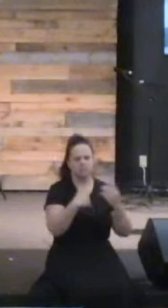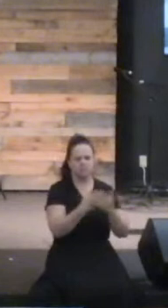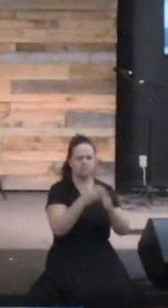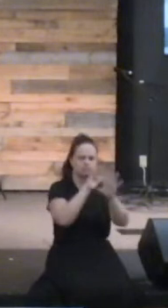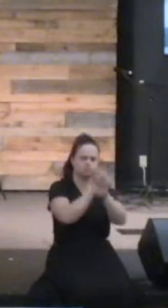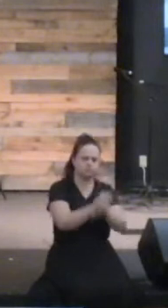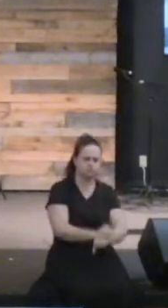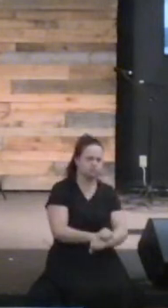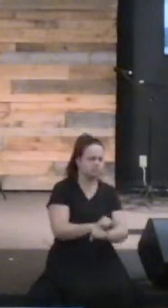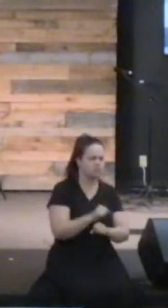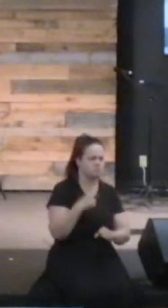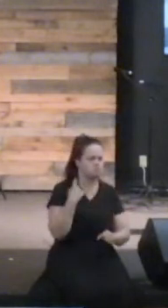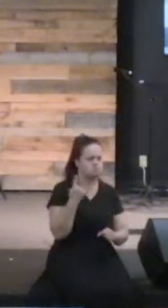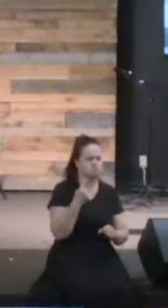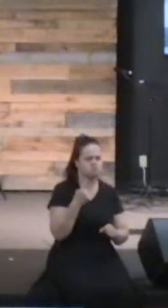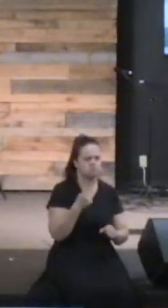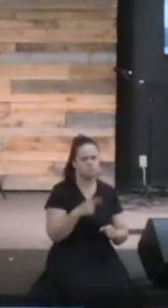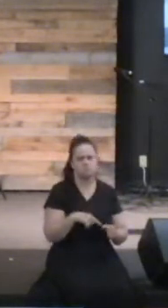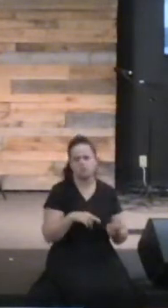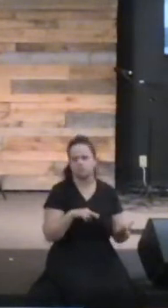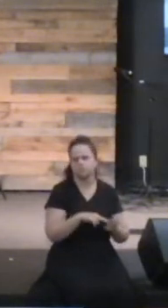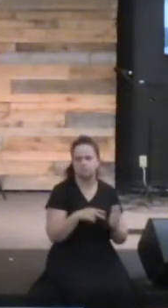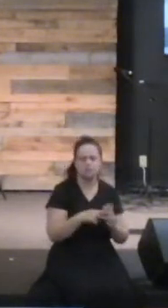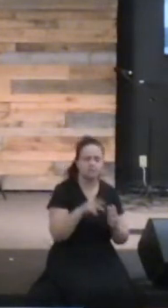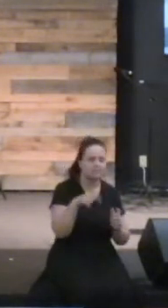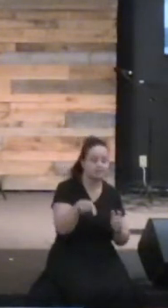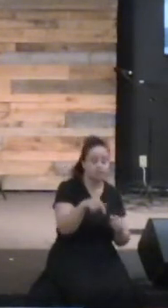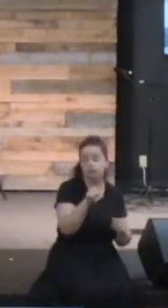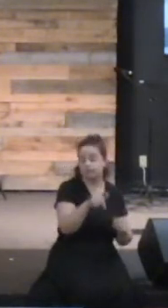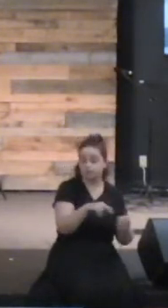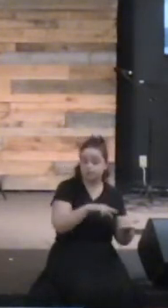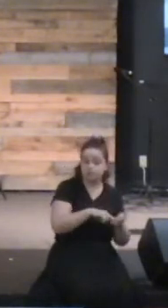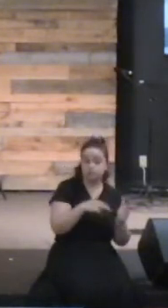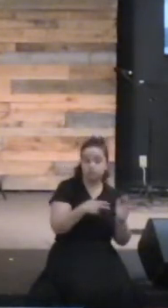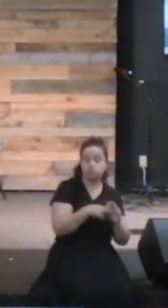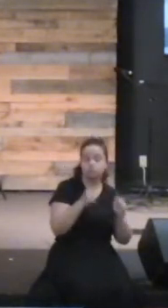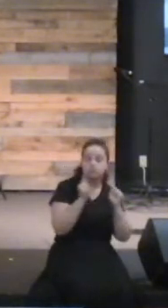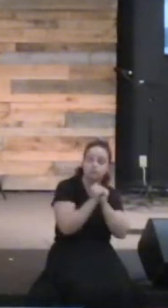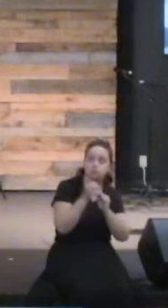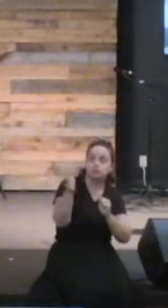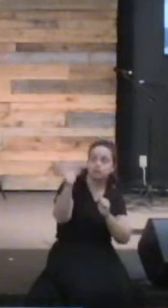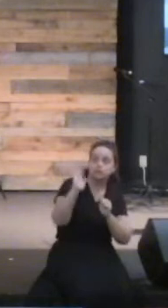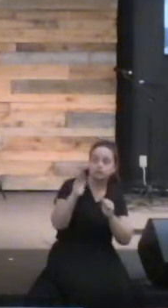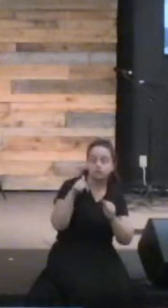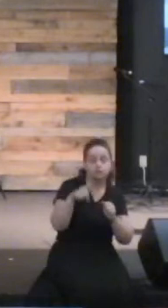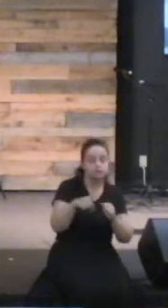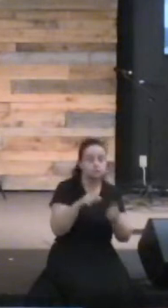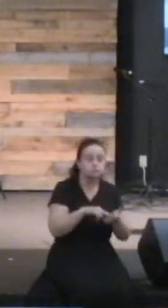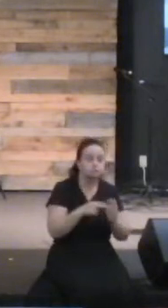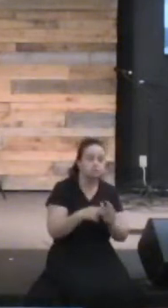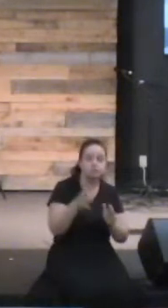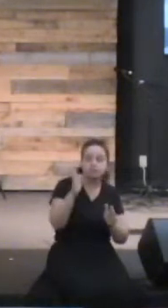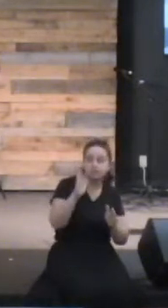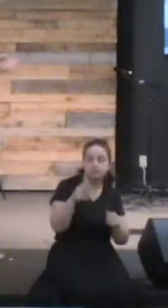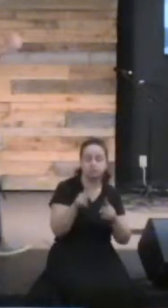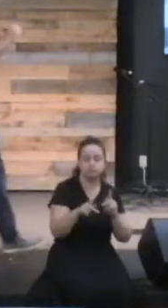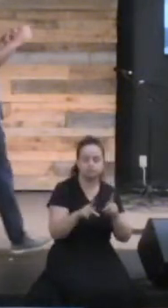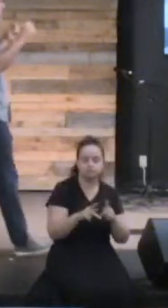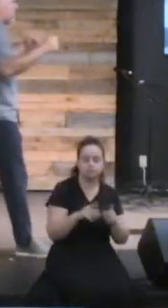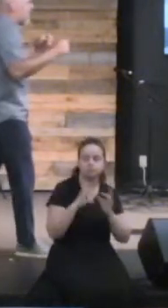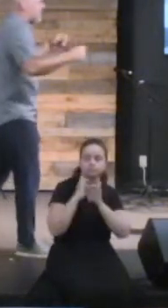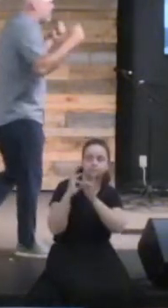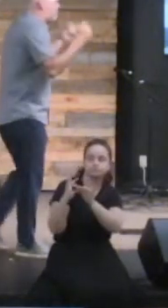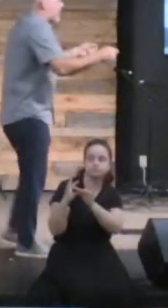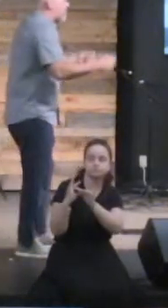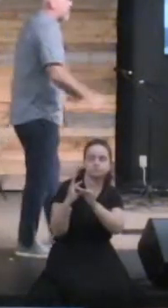that had always defined for them this is what it means to to be with God this is what it means to be God's people and yet